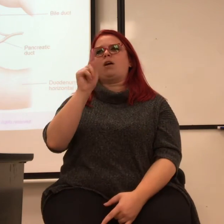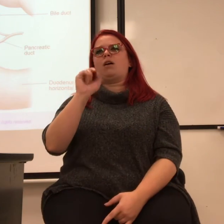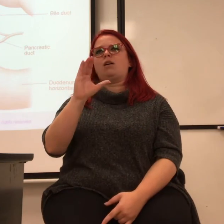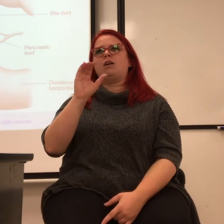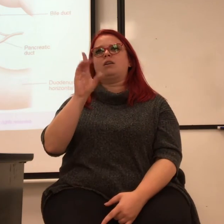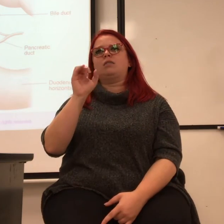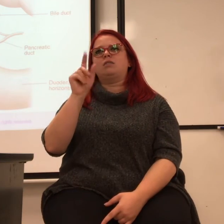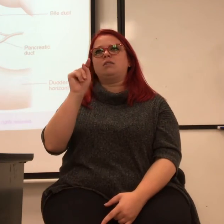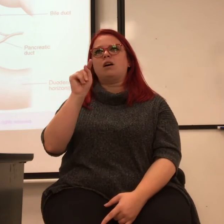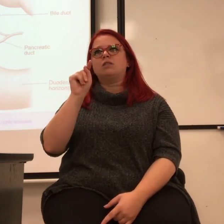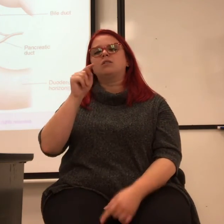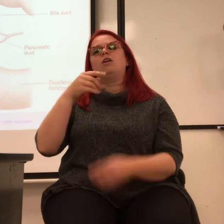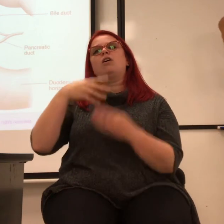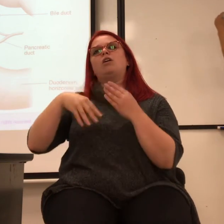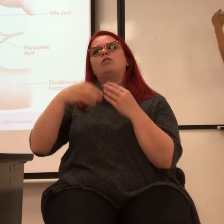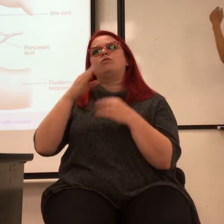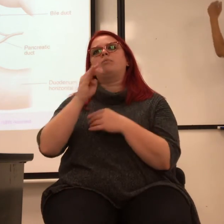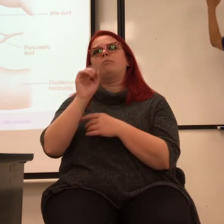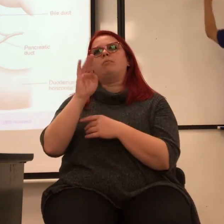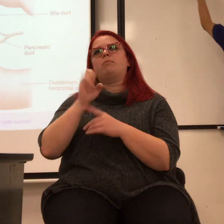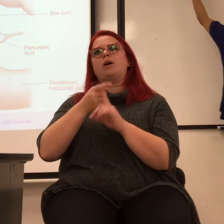of the liver.